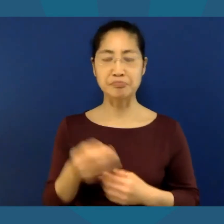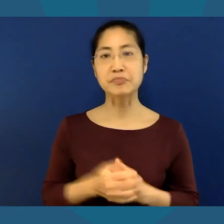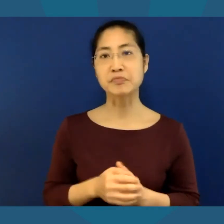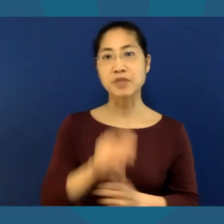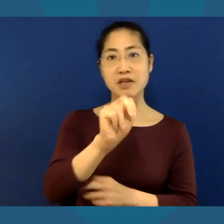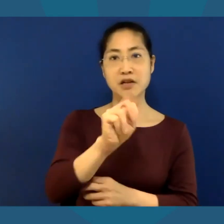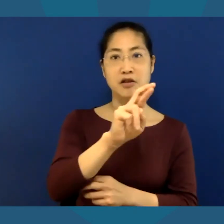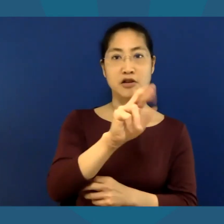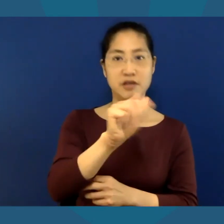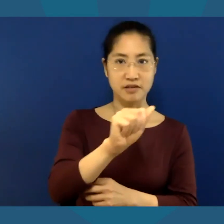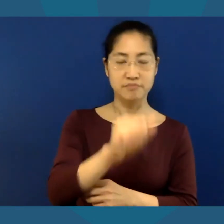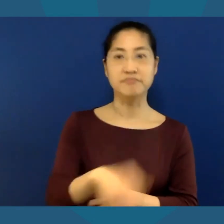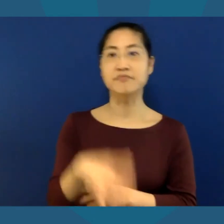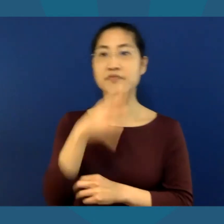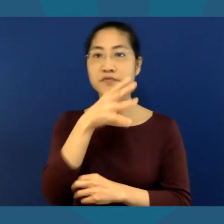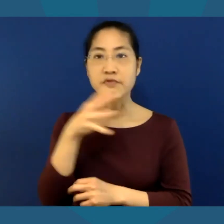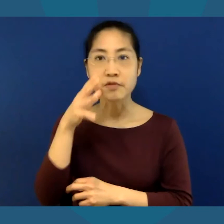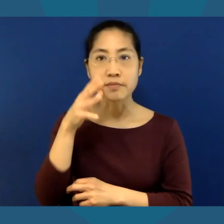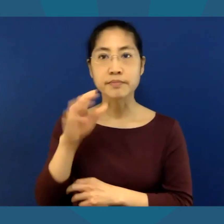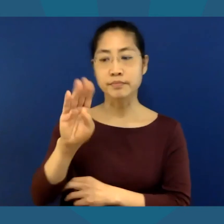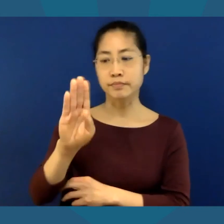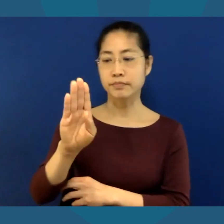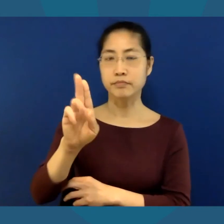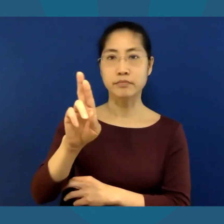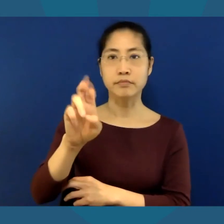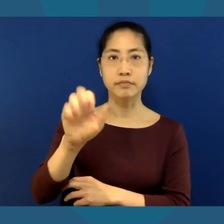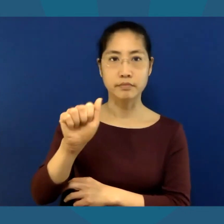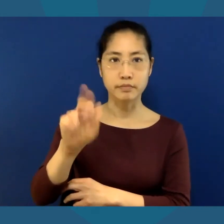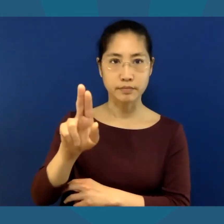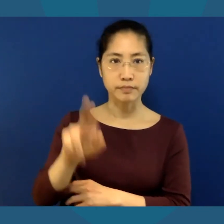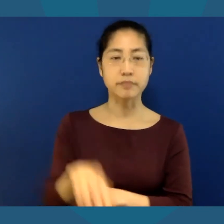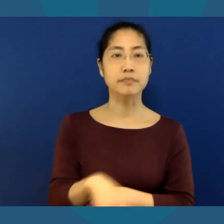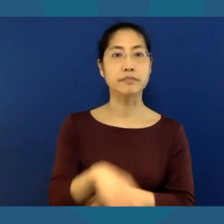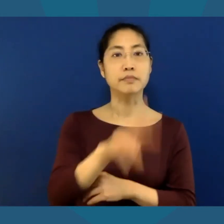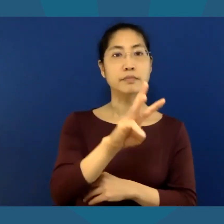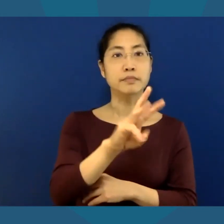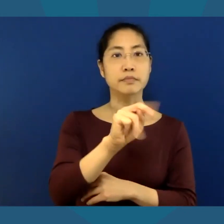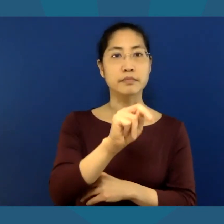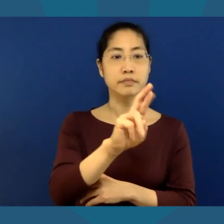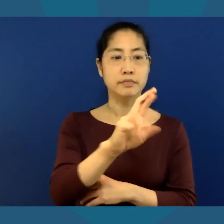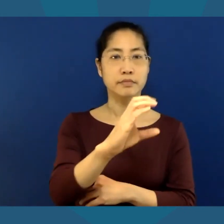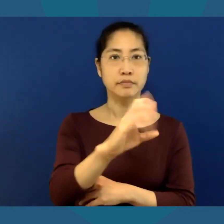Member, NRA, Farm Bureau,